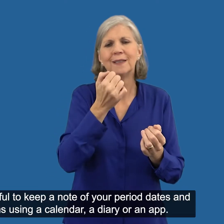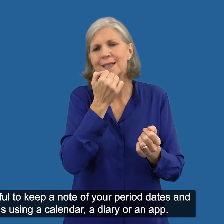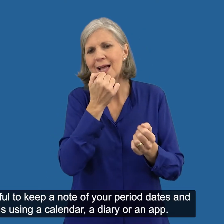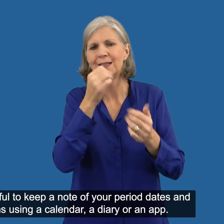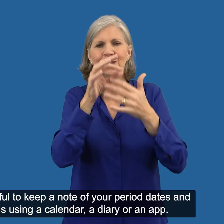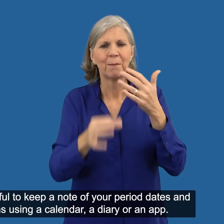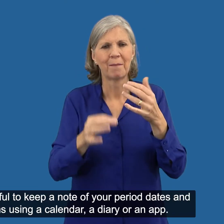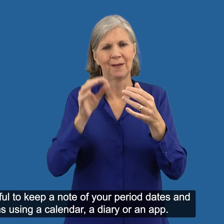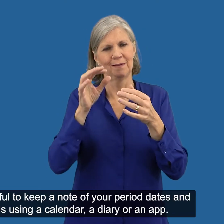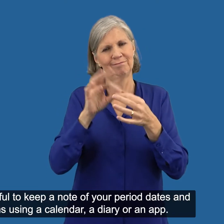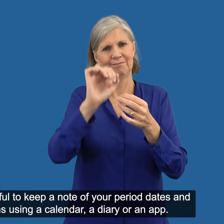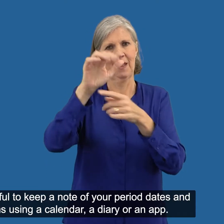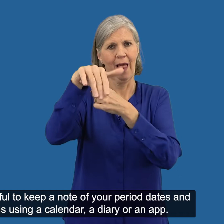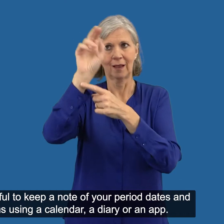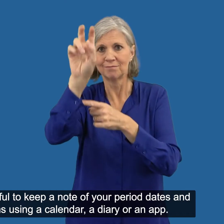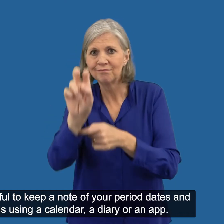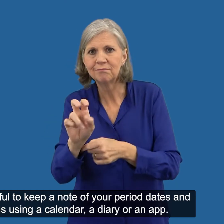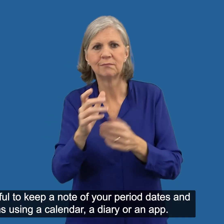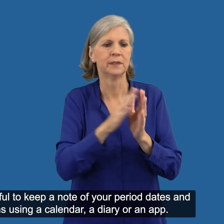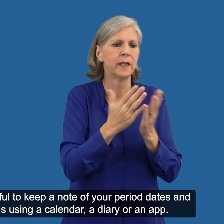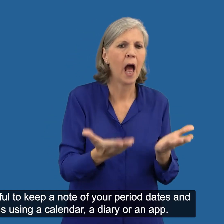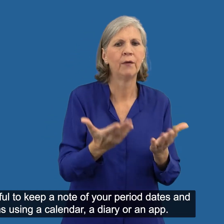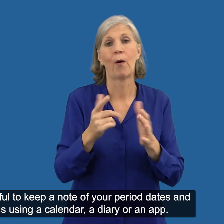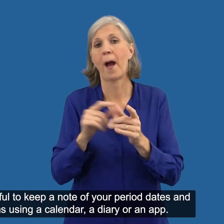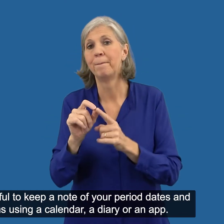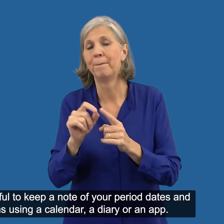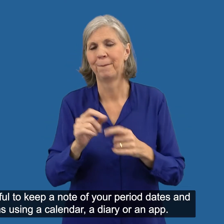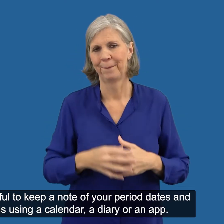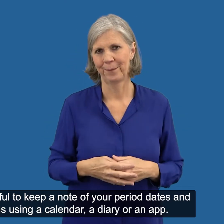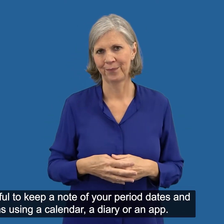of your period dates and symptoms using a calendar, a diary, or an app.